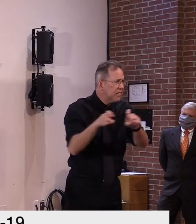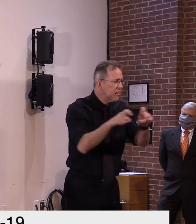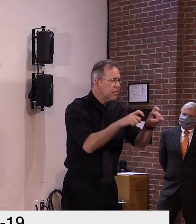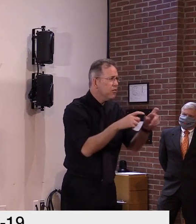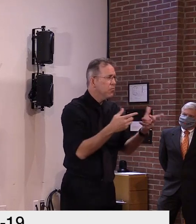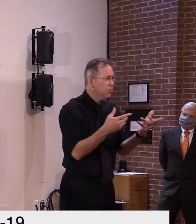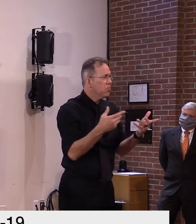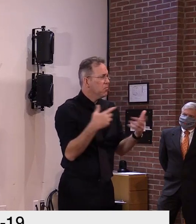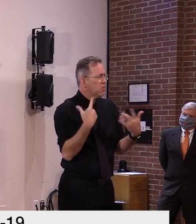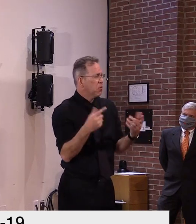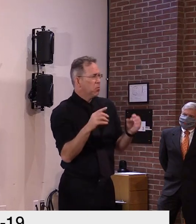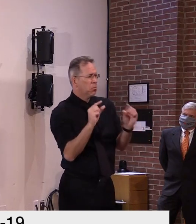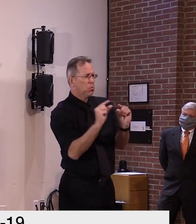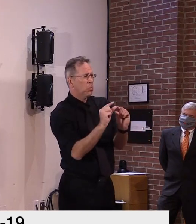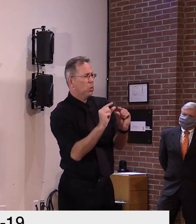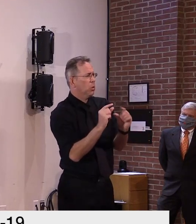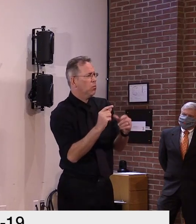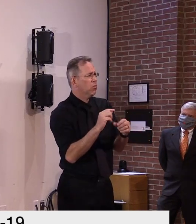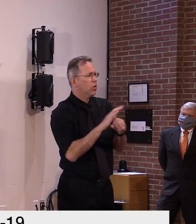group, just a small number.